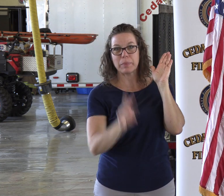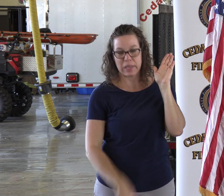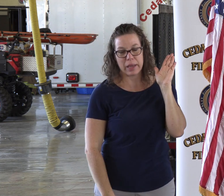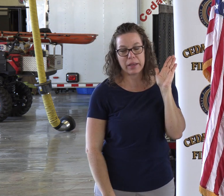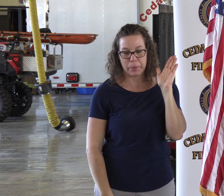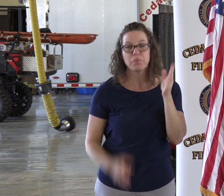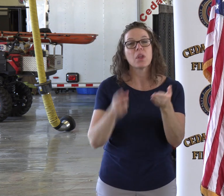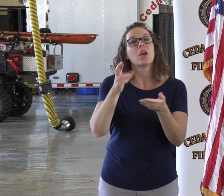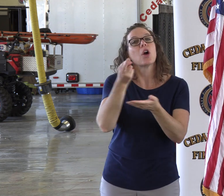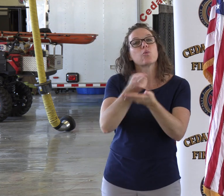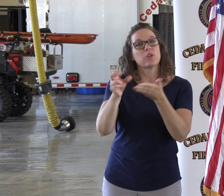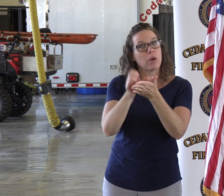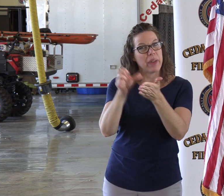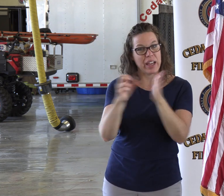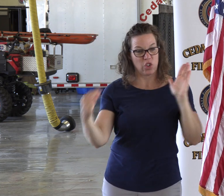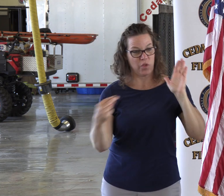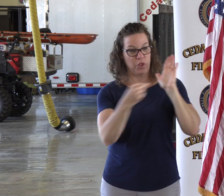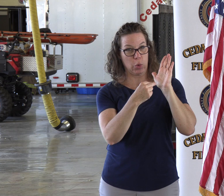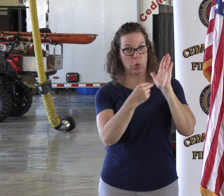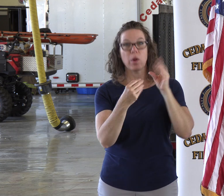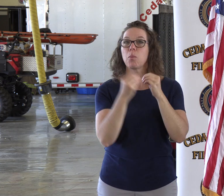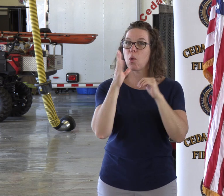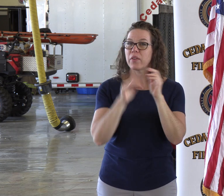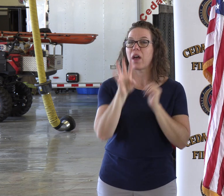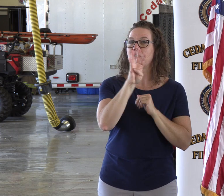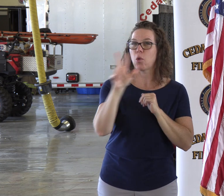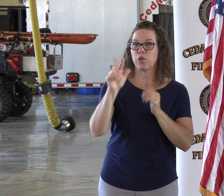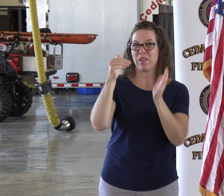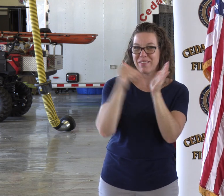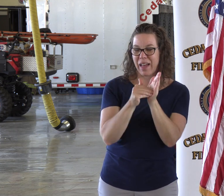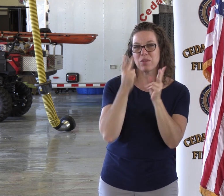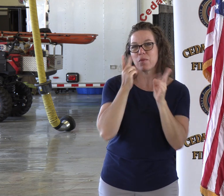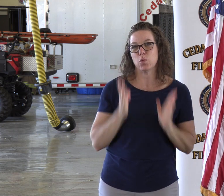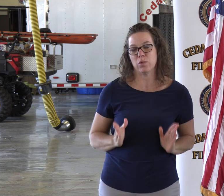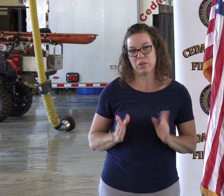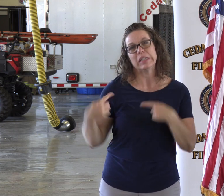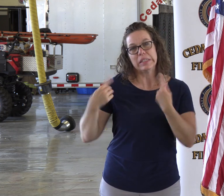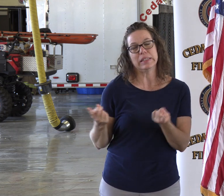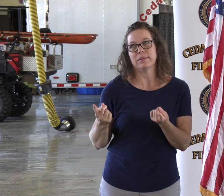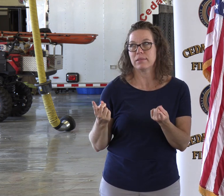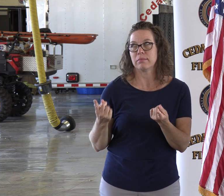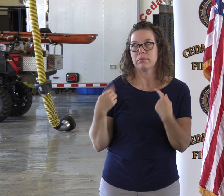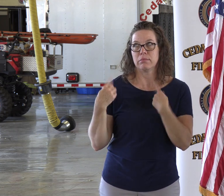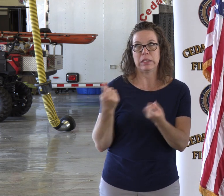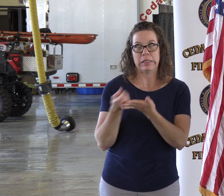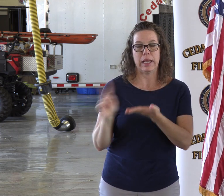Our resource page has been viewed by over 43,000 viewers since last